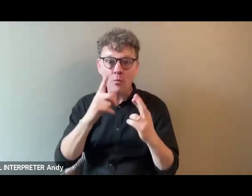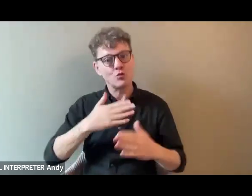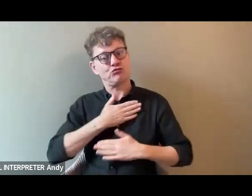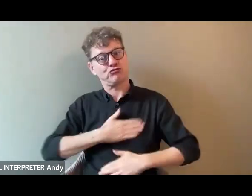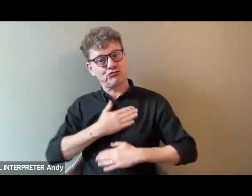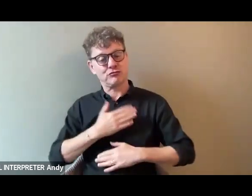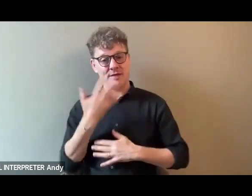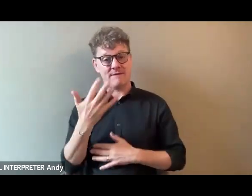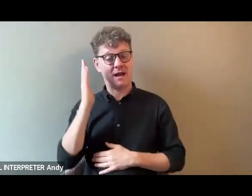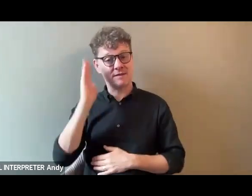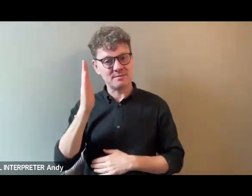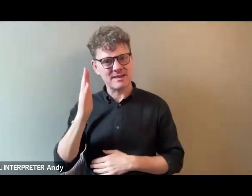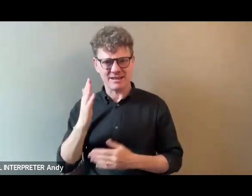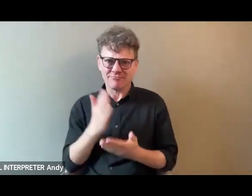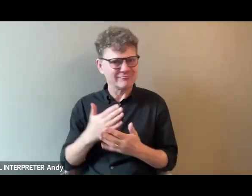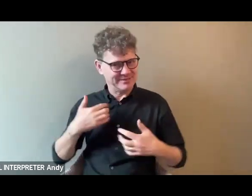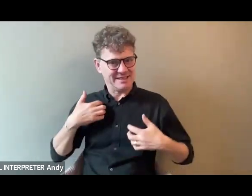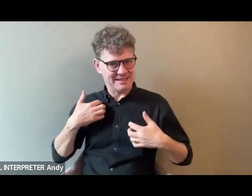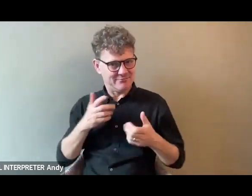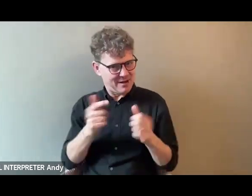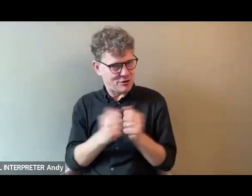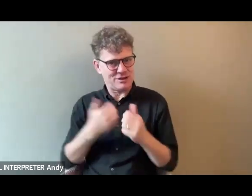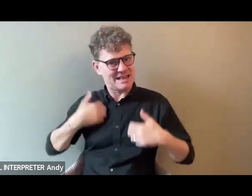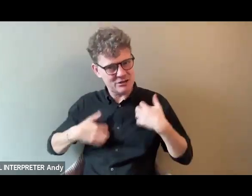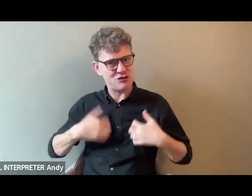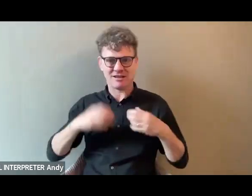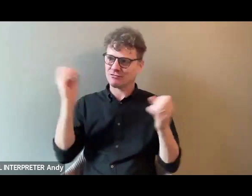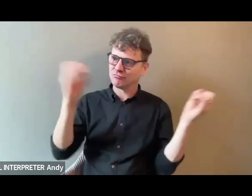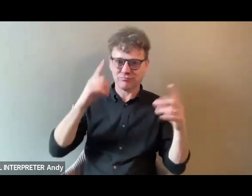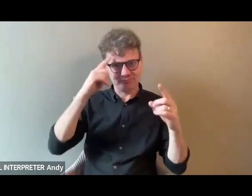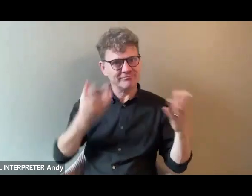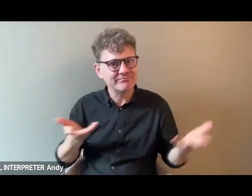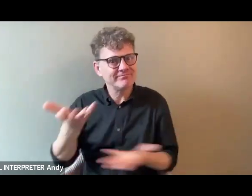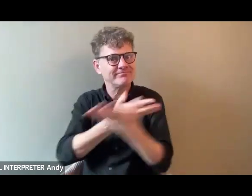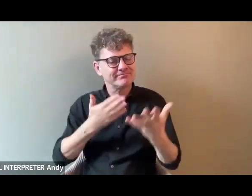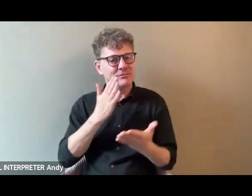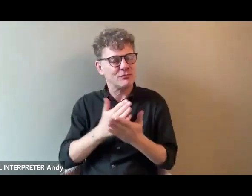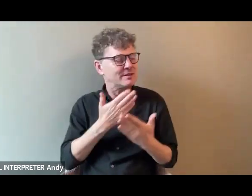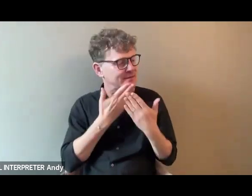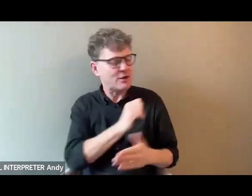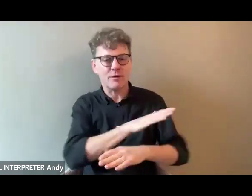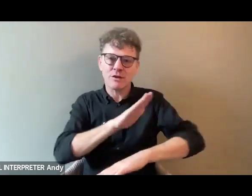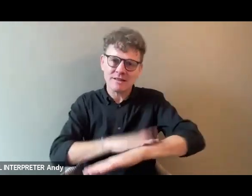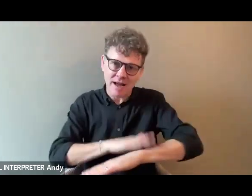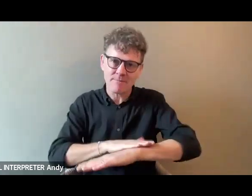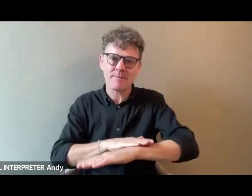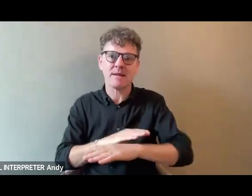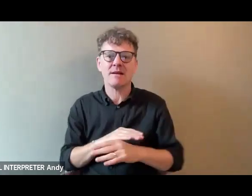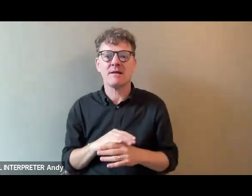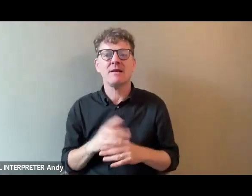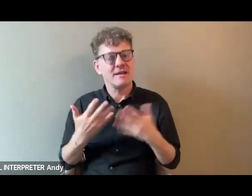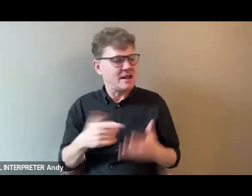speakers, and I think it's really been a very interesting and thoroughly thought-provoking session. I really appreciate your time and coming up to field, and you